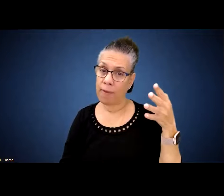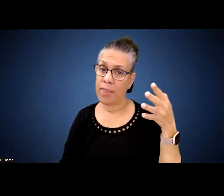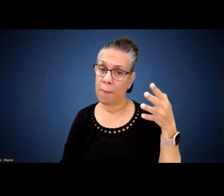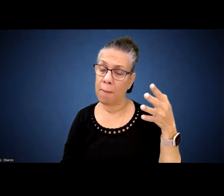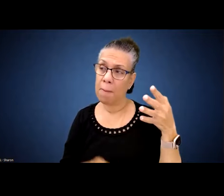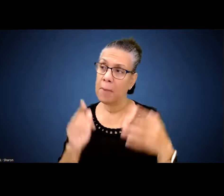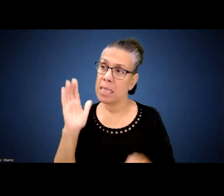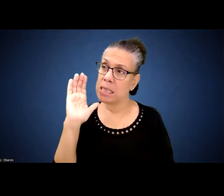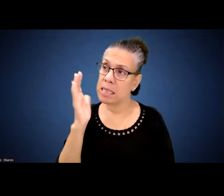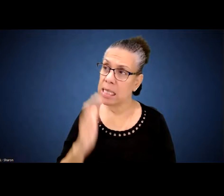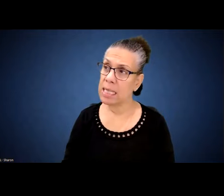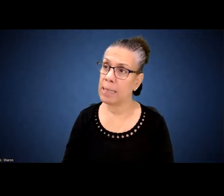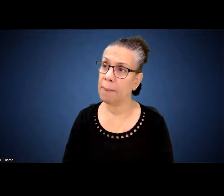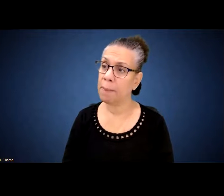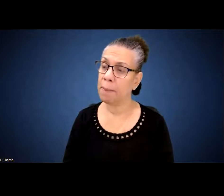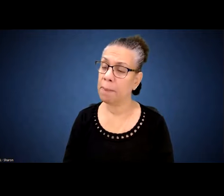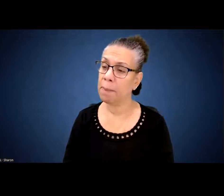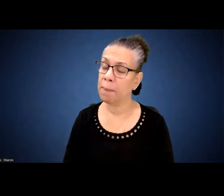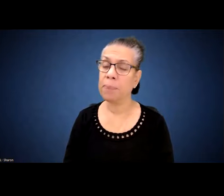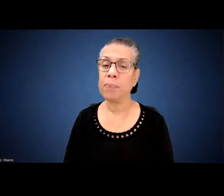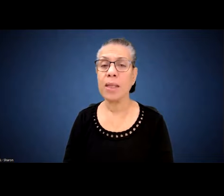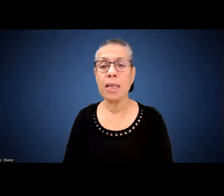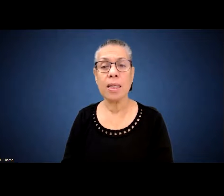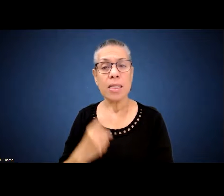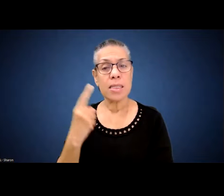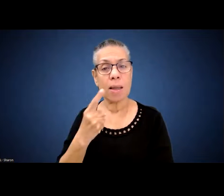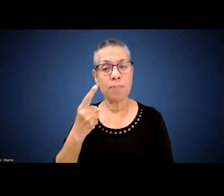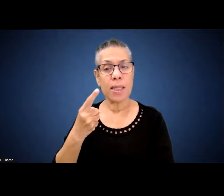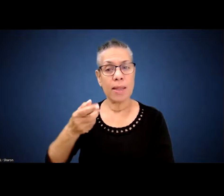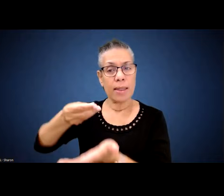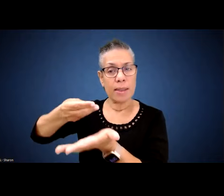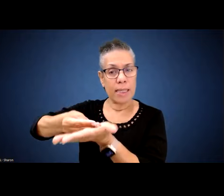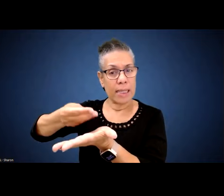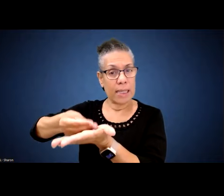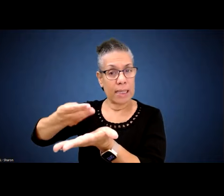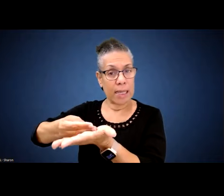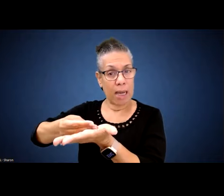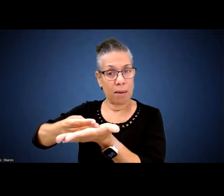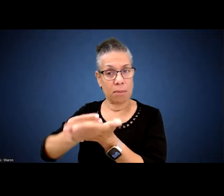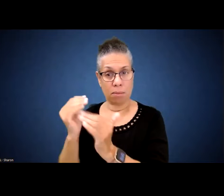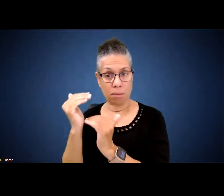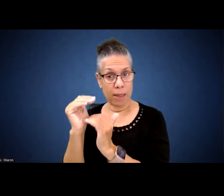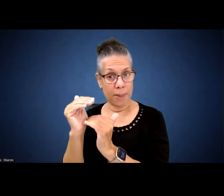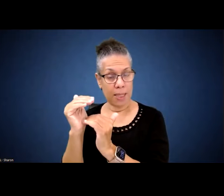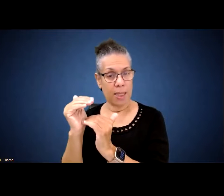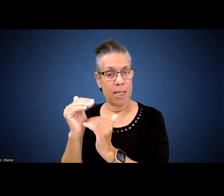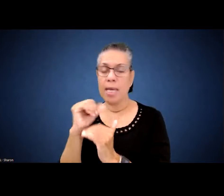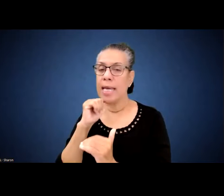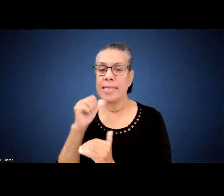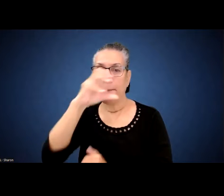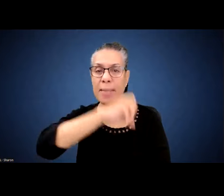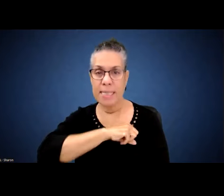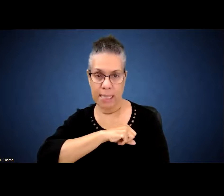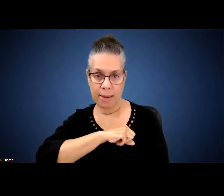seem like they're saying that there's something that the income criteria is not able to pick up. So when you